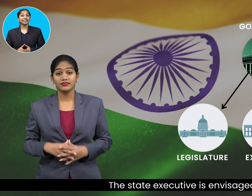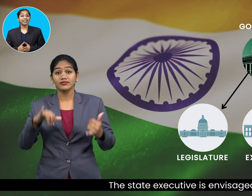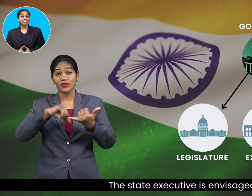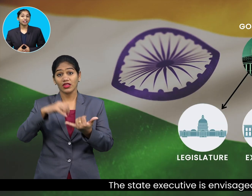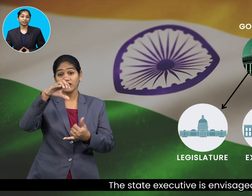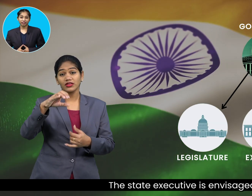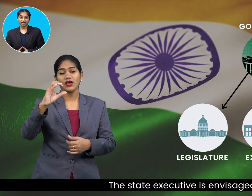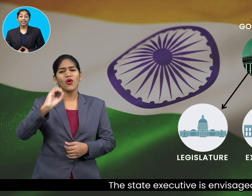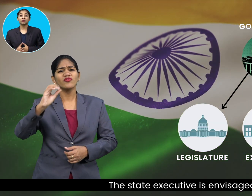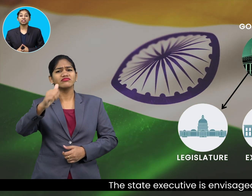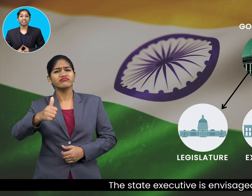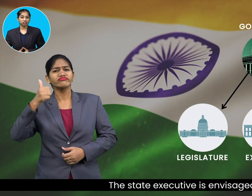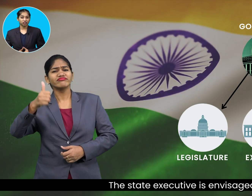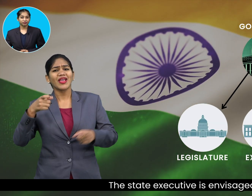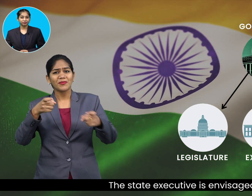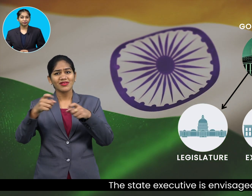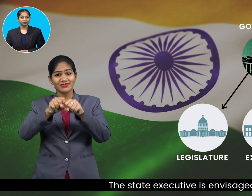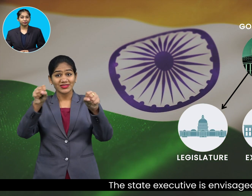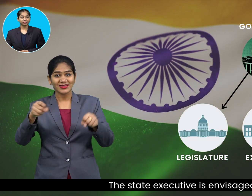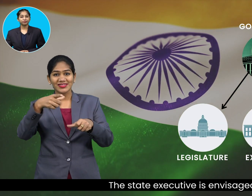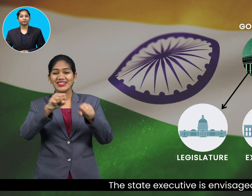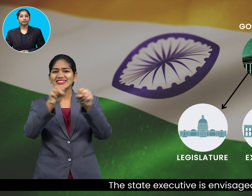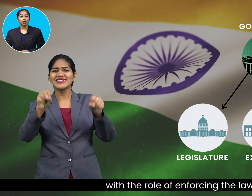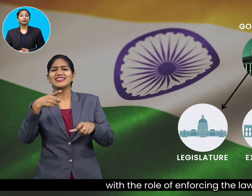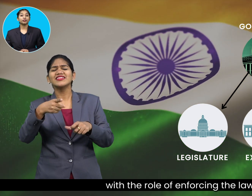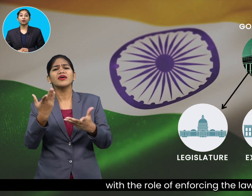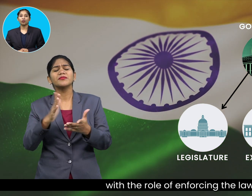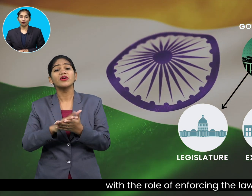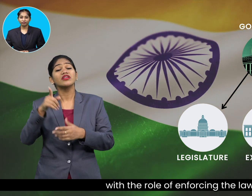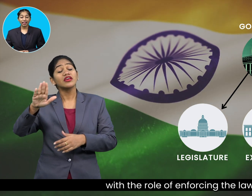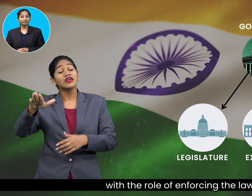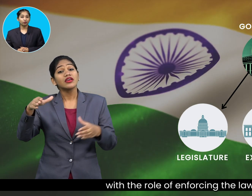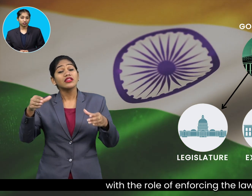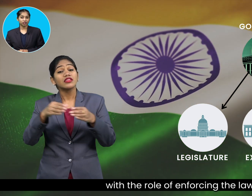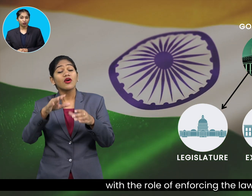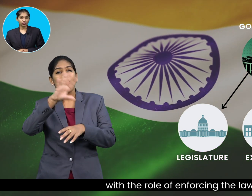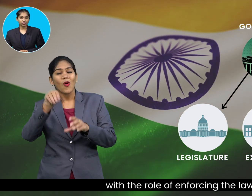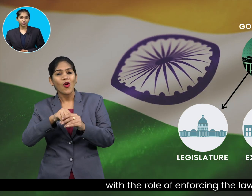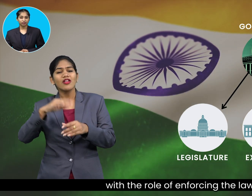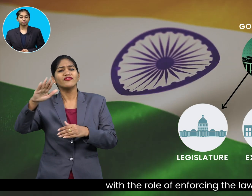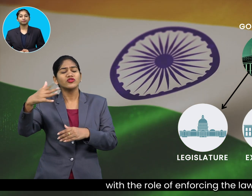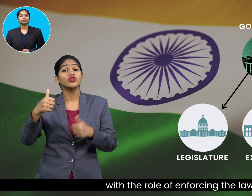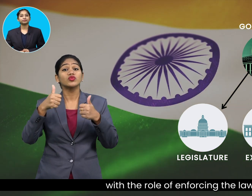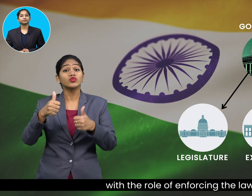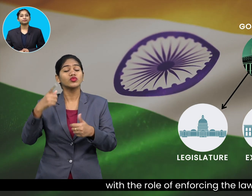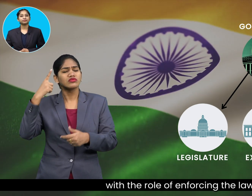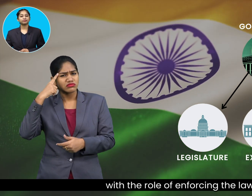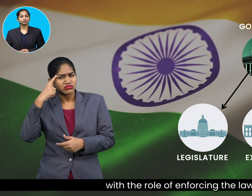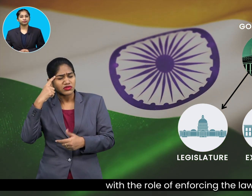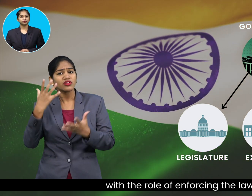The state executive is envisaged with the role of enforcing the laws.